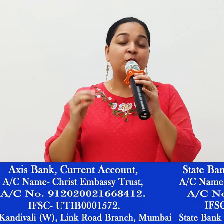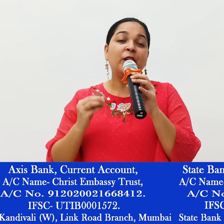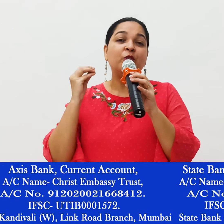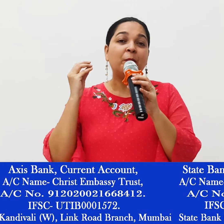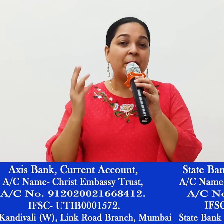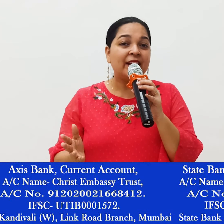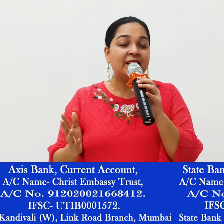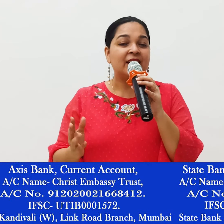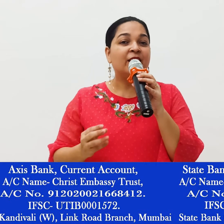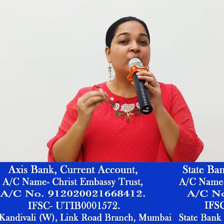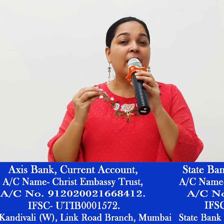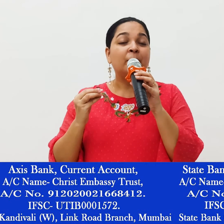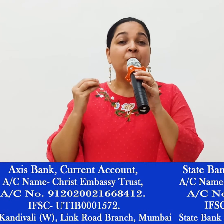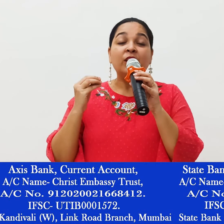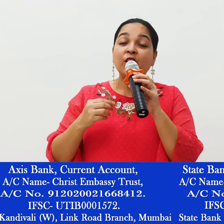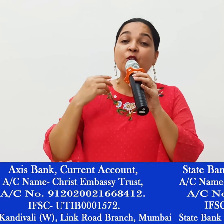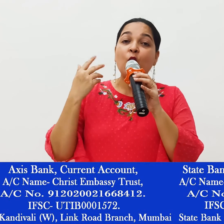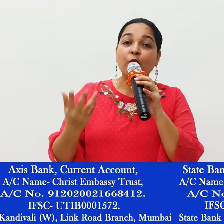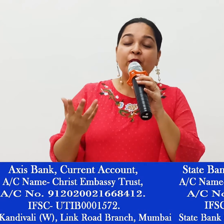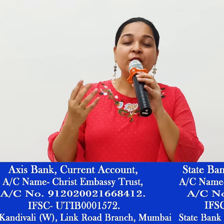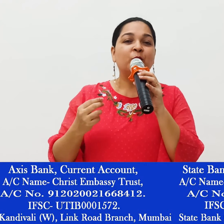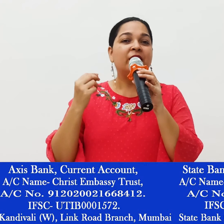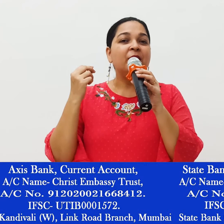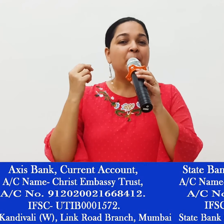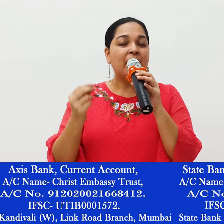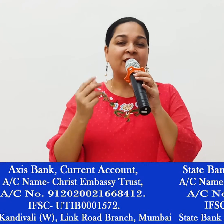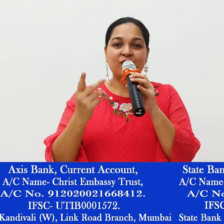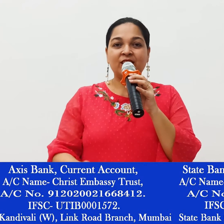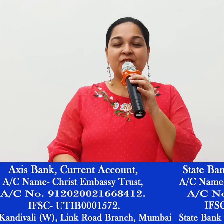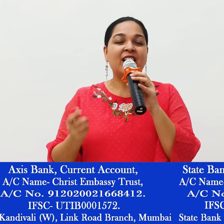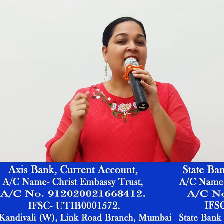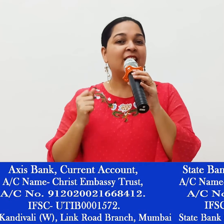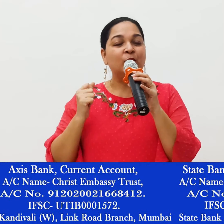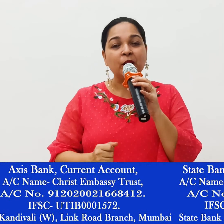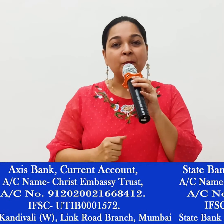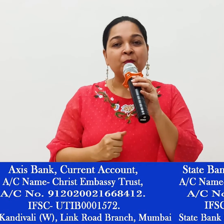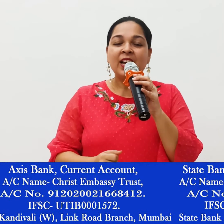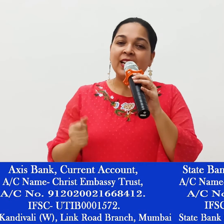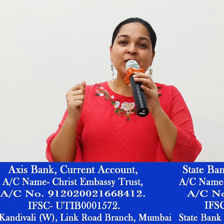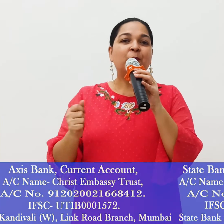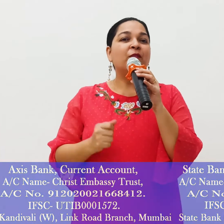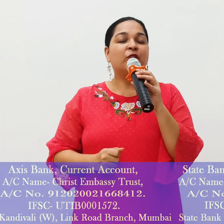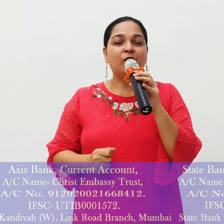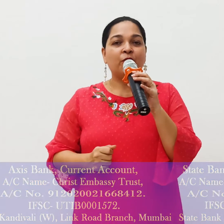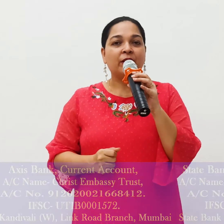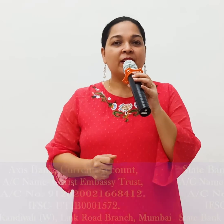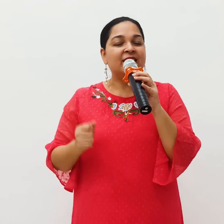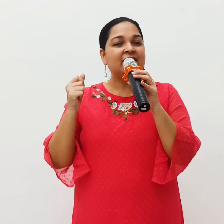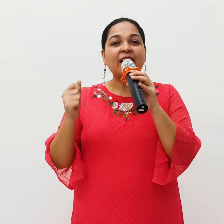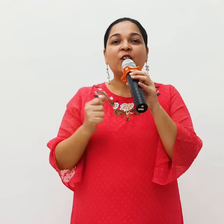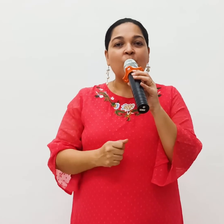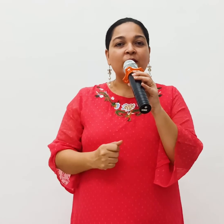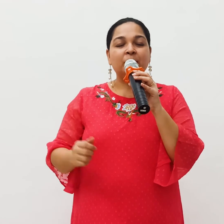screen. You can speak to your parents and you can give your offering through the bank transfer. Hallelujah. Let's pray for the